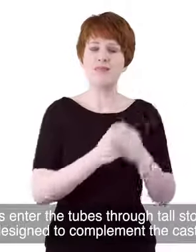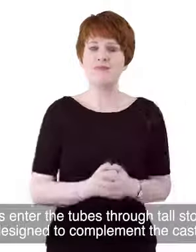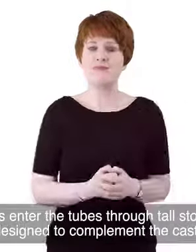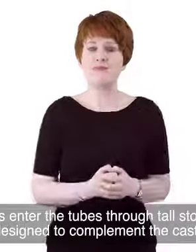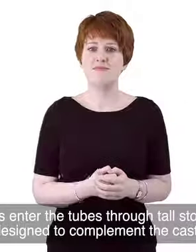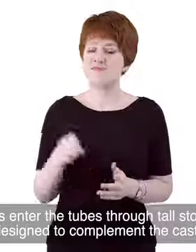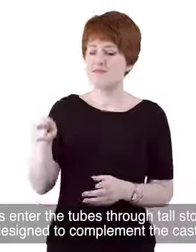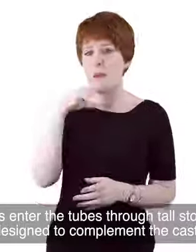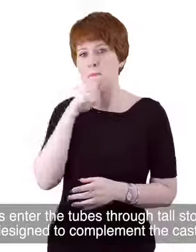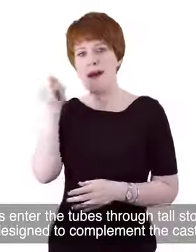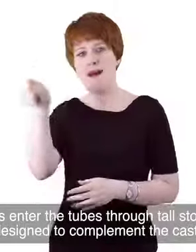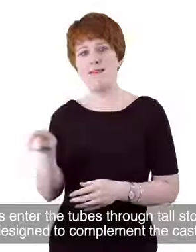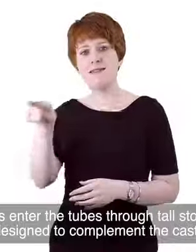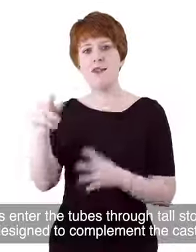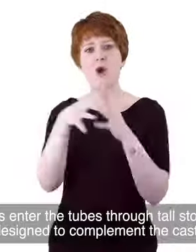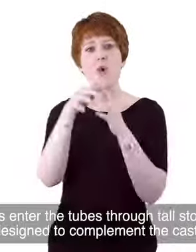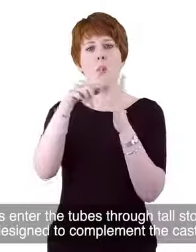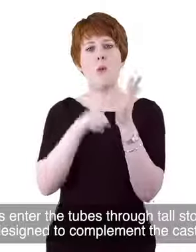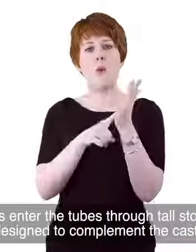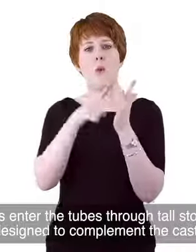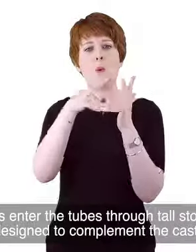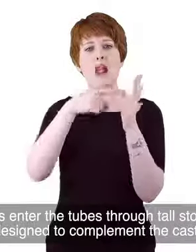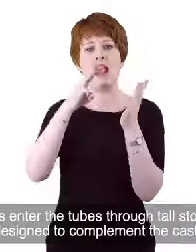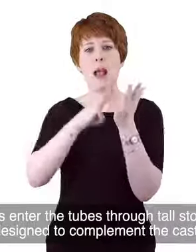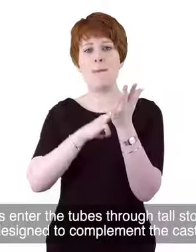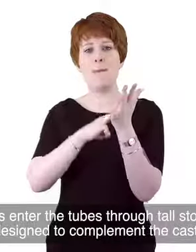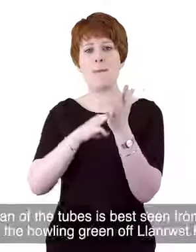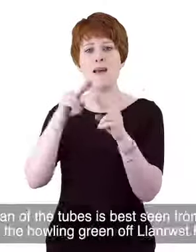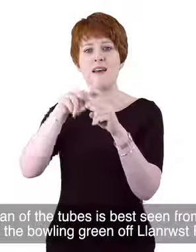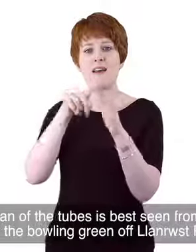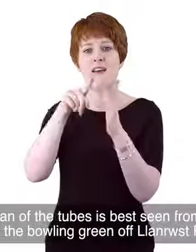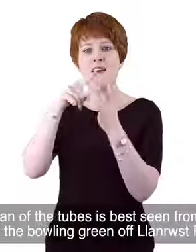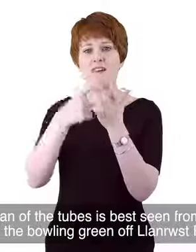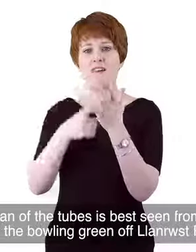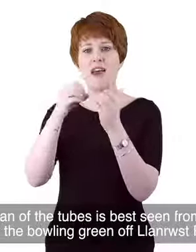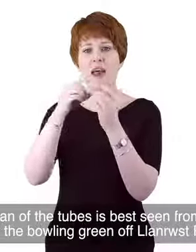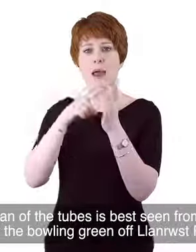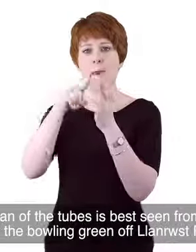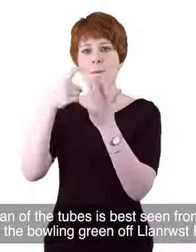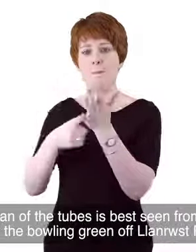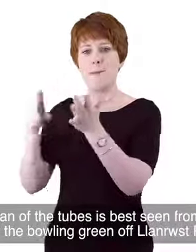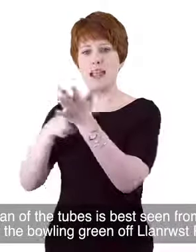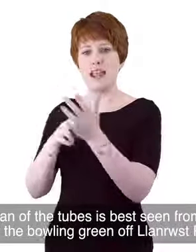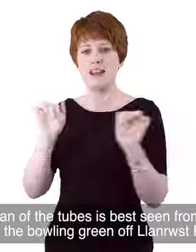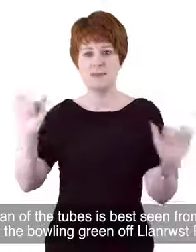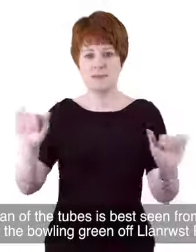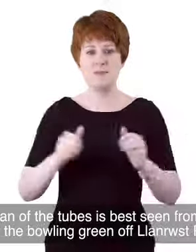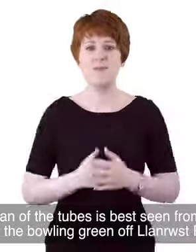tall stone portals designed to complement the castle. The full span of the tubes is best seen from the south, near the bowling green